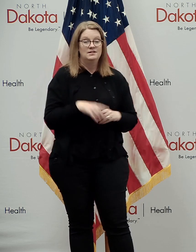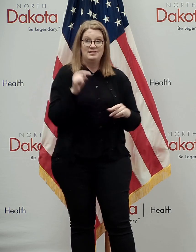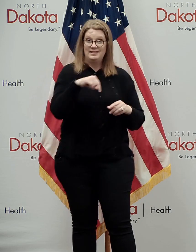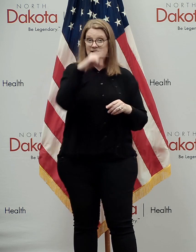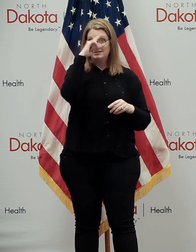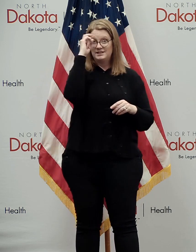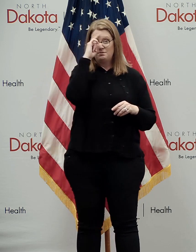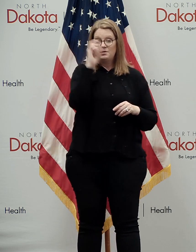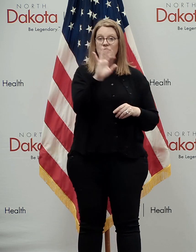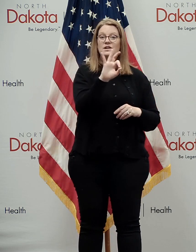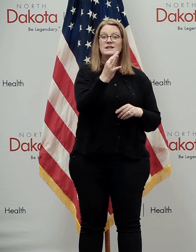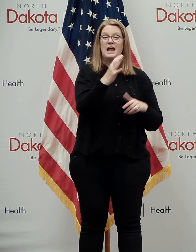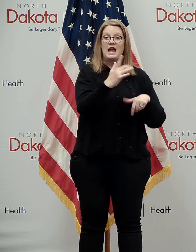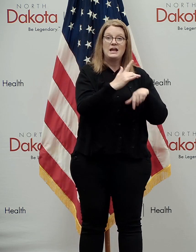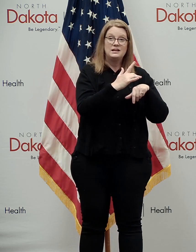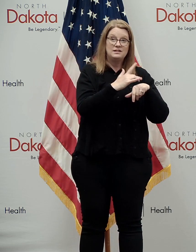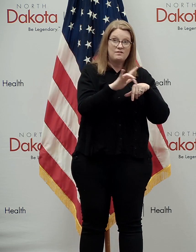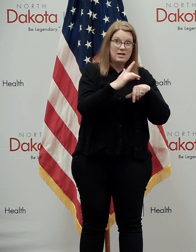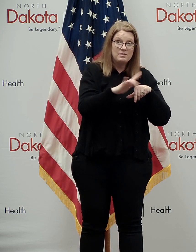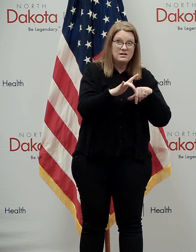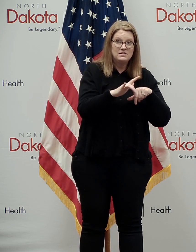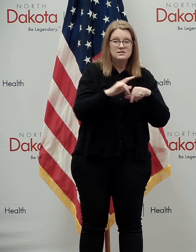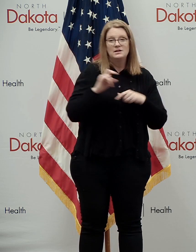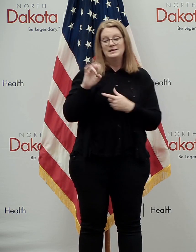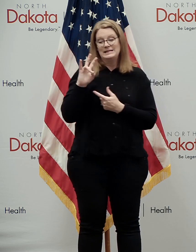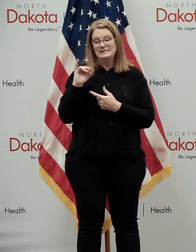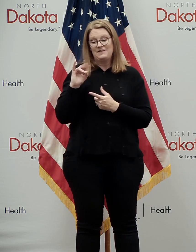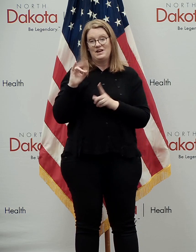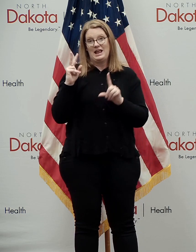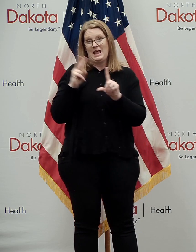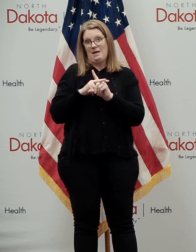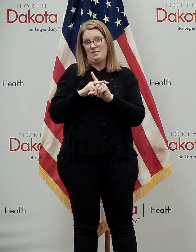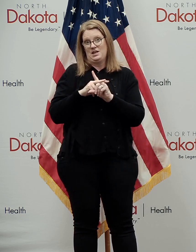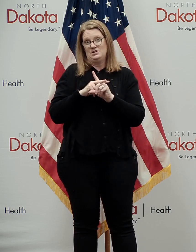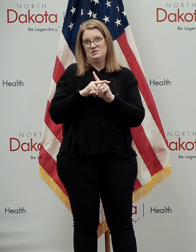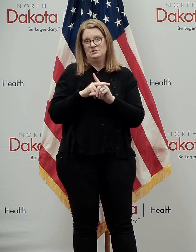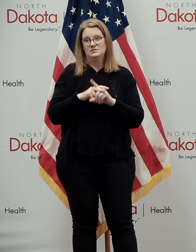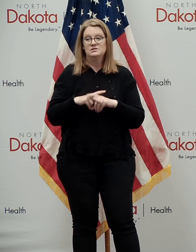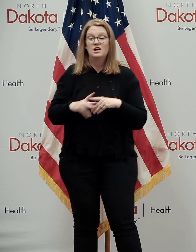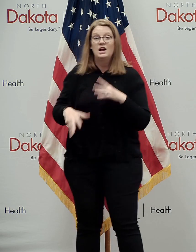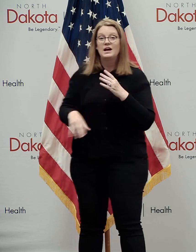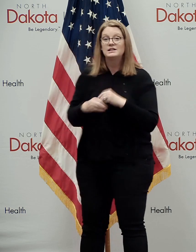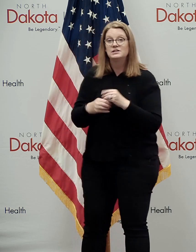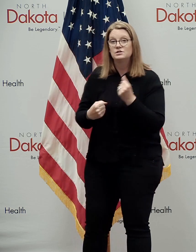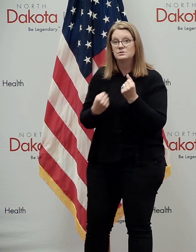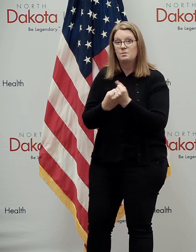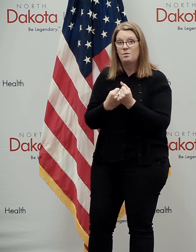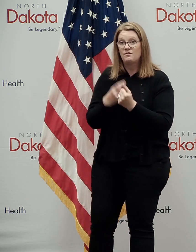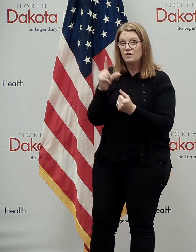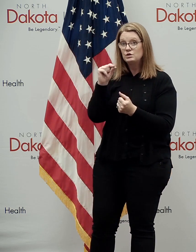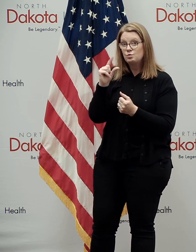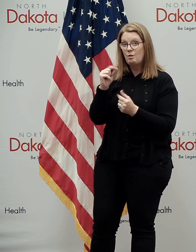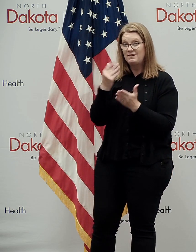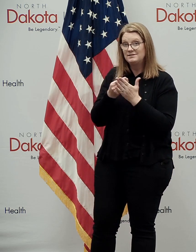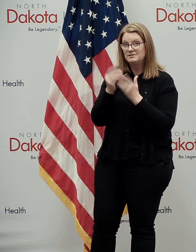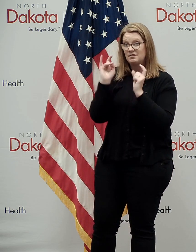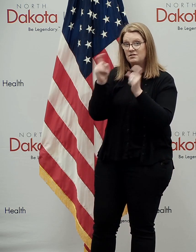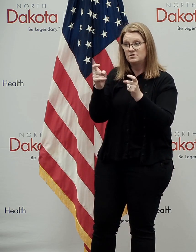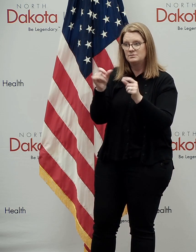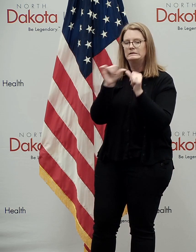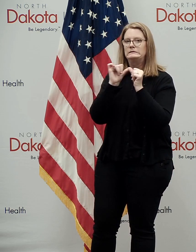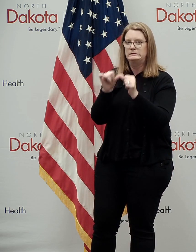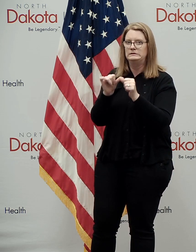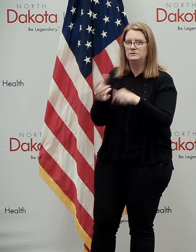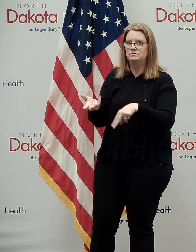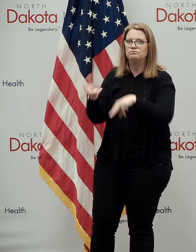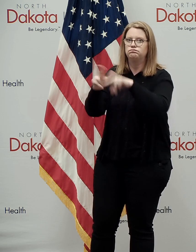summer, there were over 70 applications. Our additional support for 20 more scholarships will go a long way.